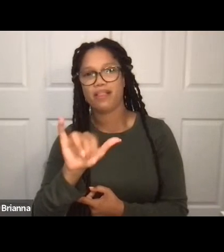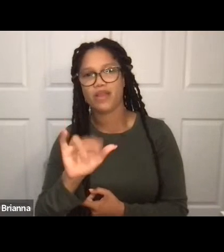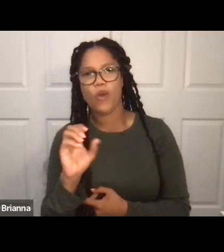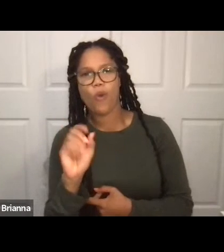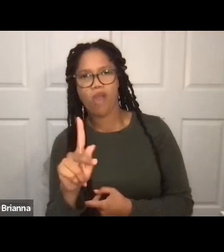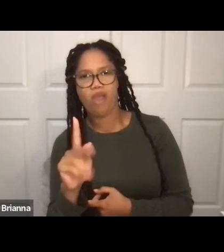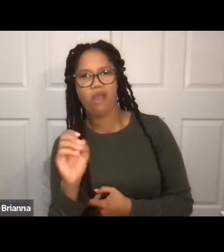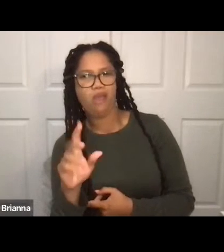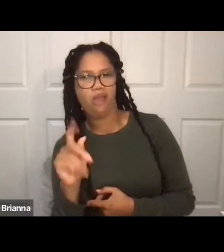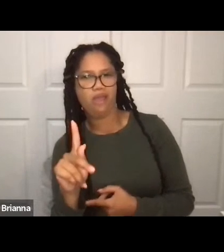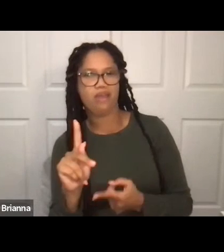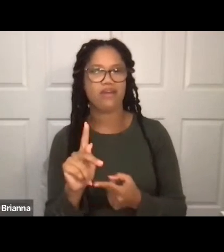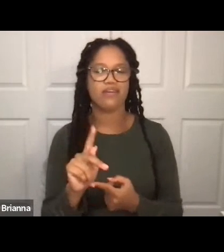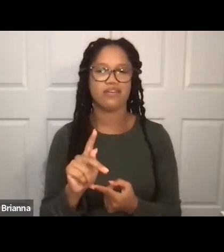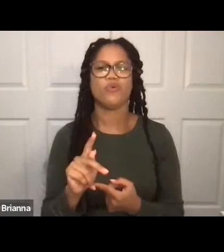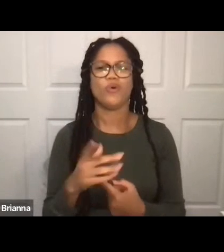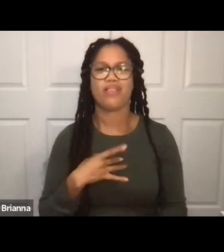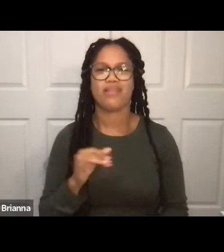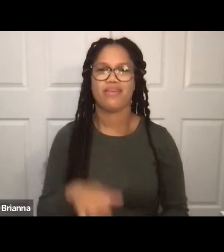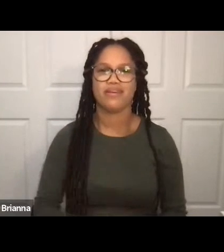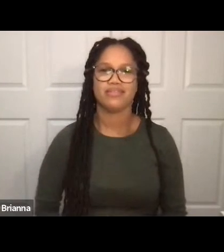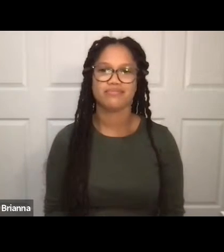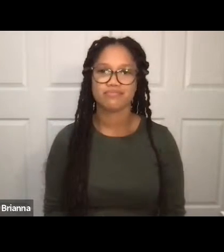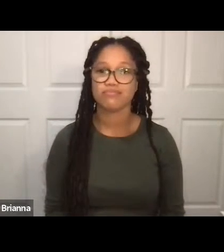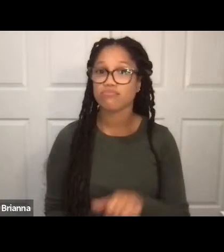Anybody else?